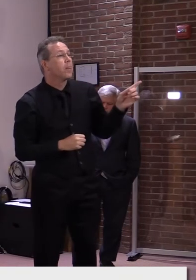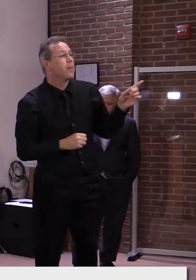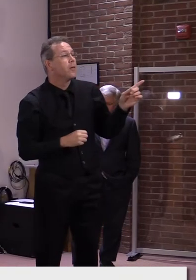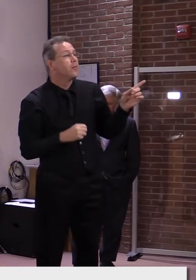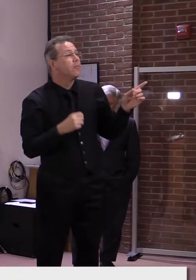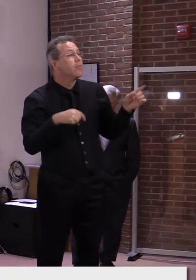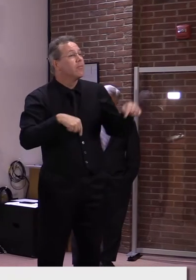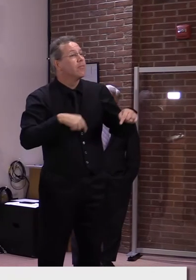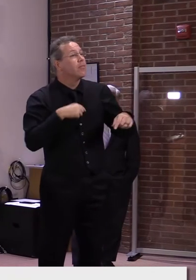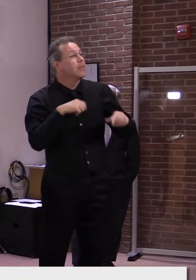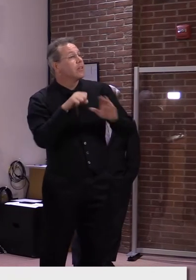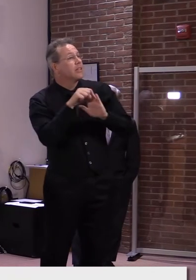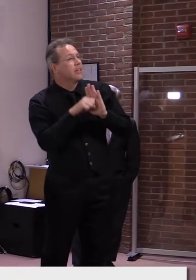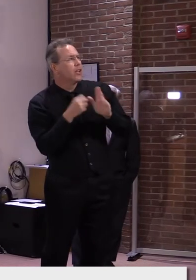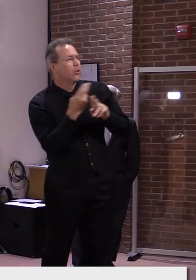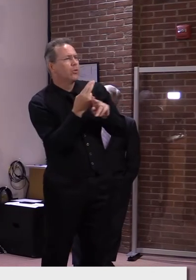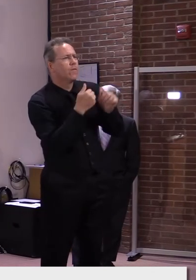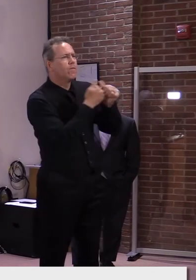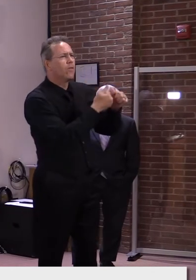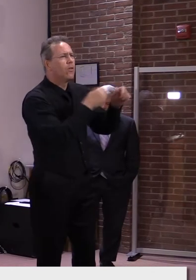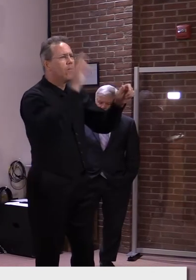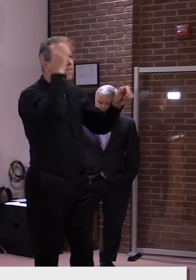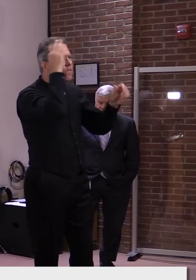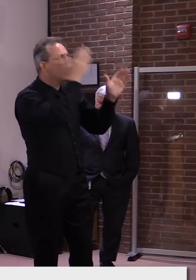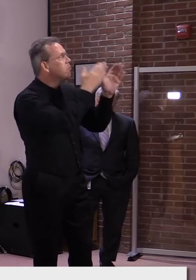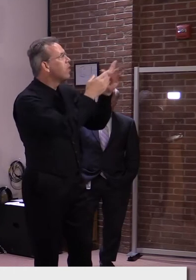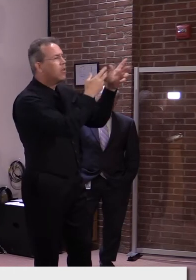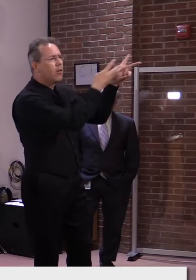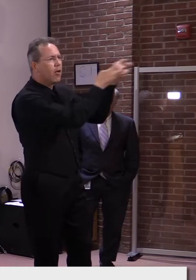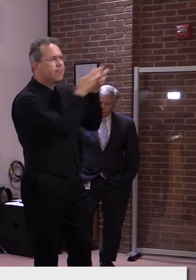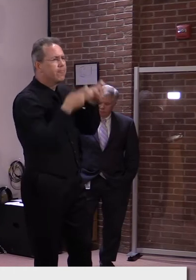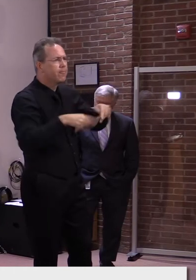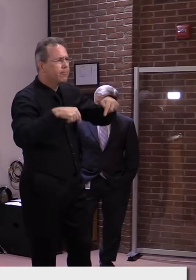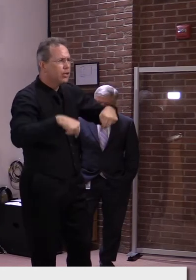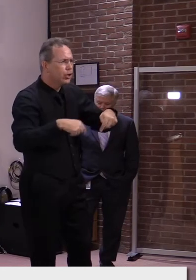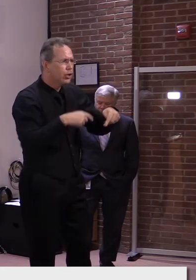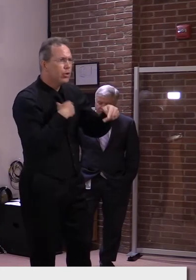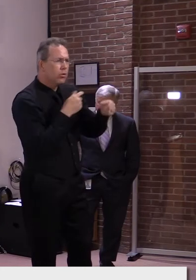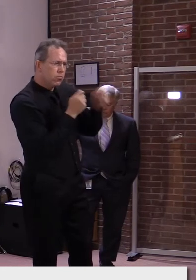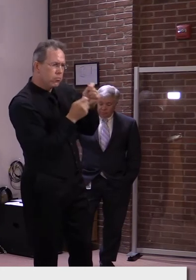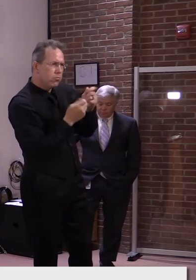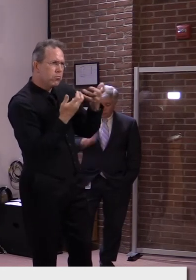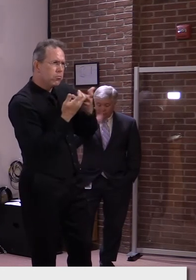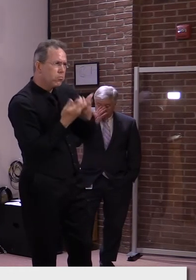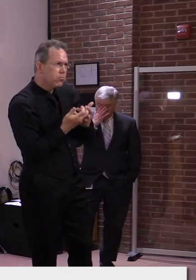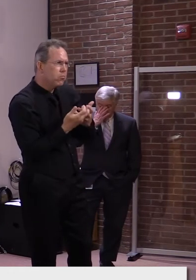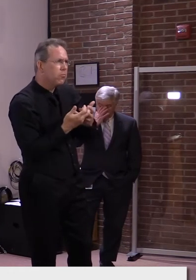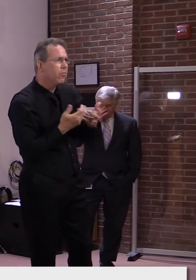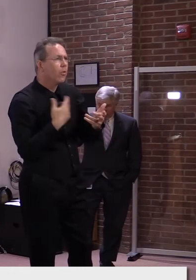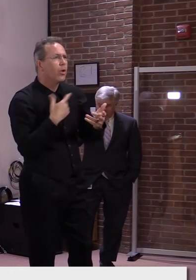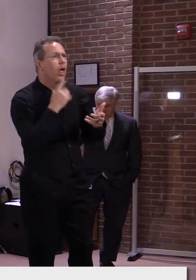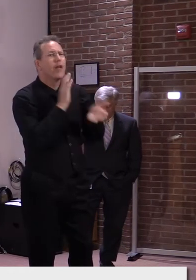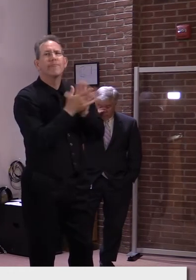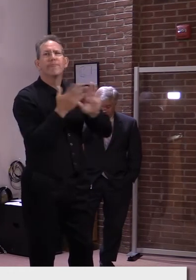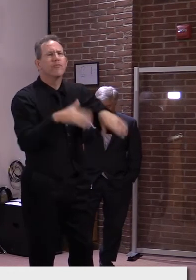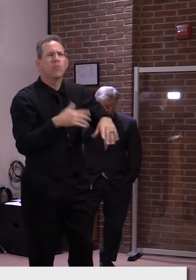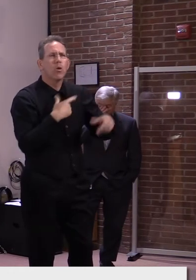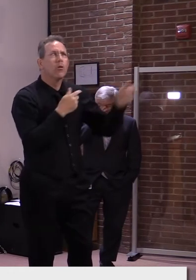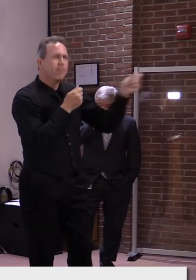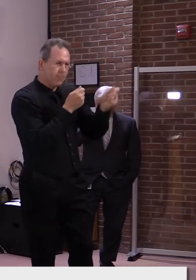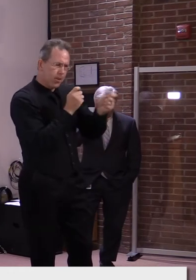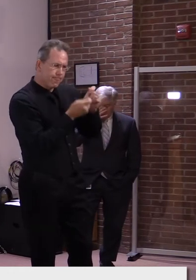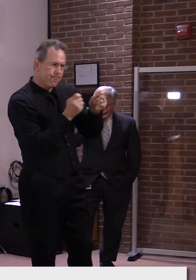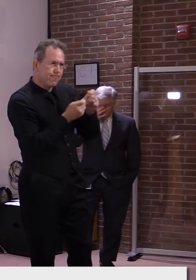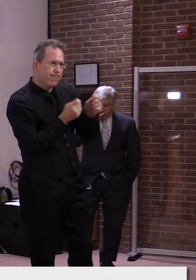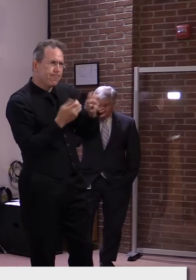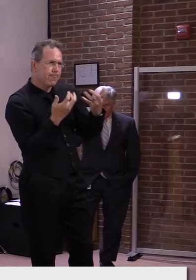process. So it's not just like a one and done, submit it and we're over. This was the first cut. Districts will be making changes to those